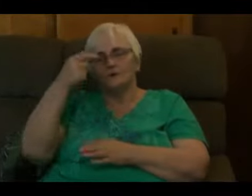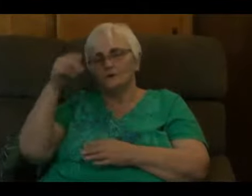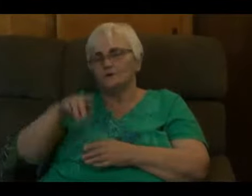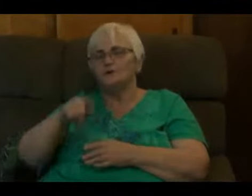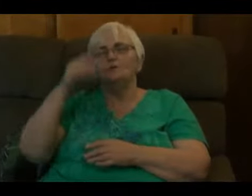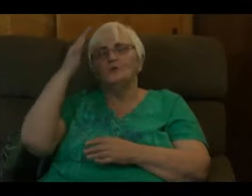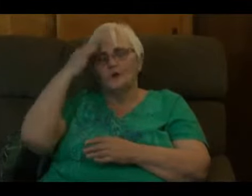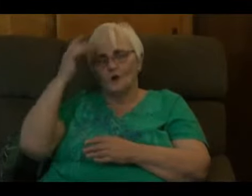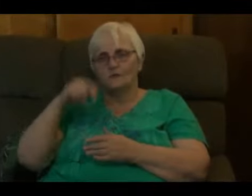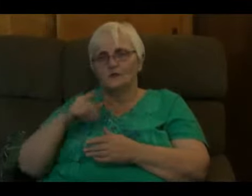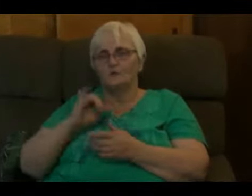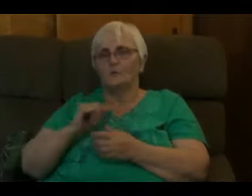this is where it's at.